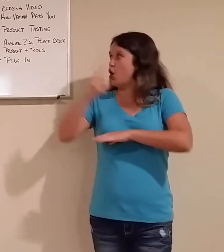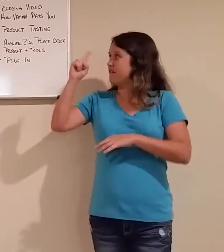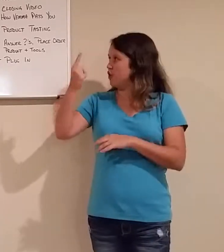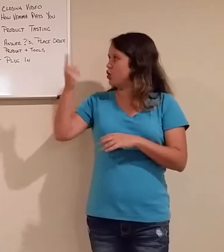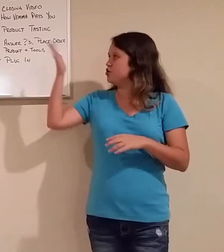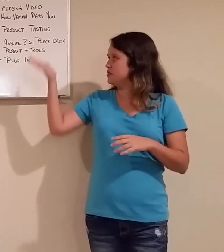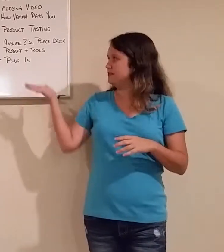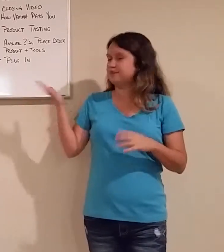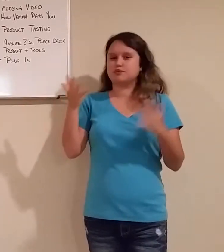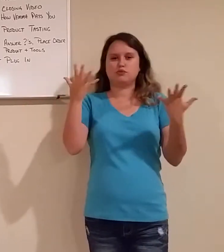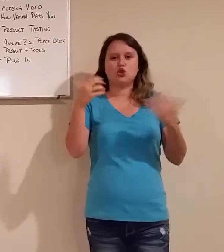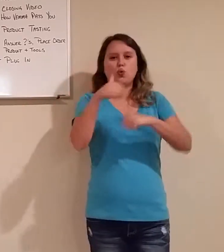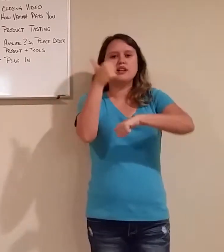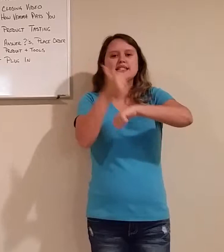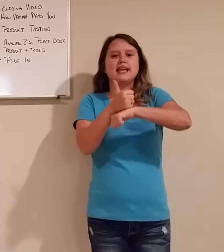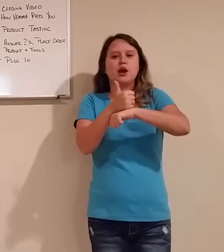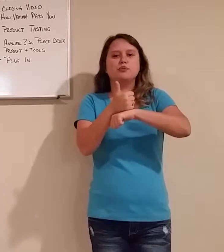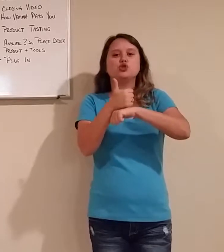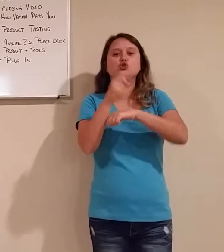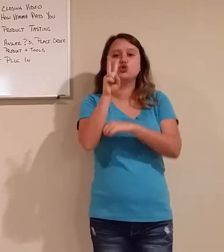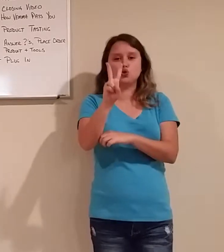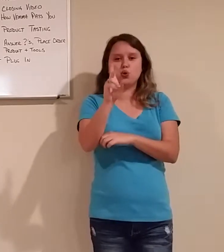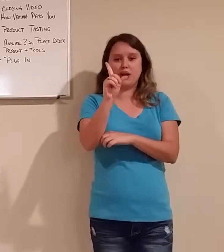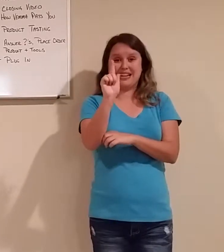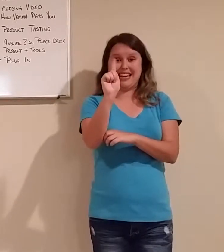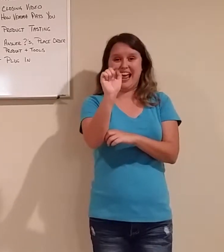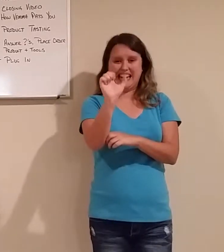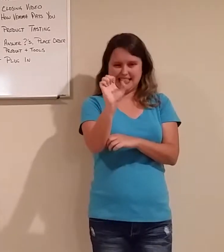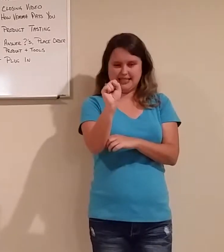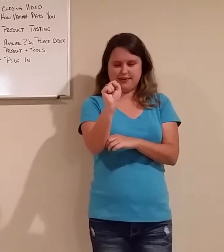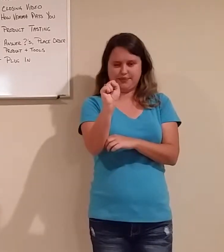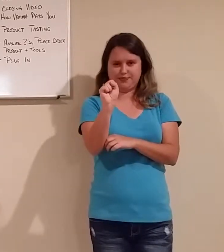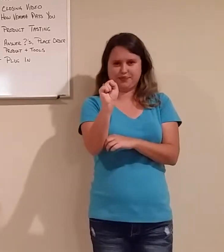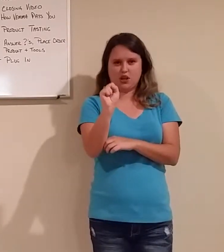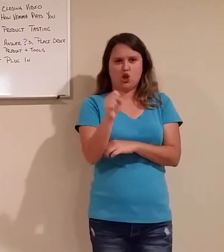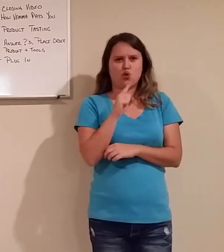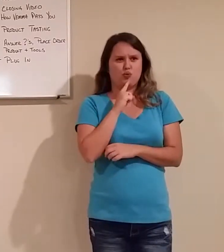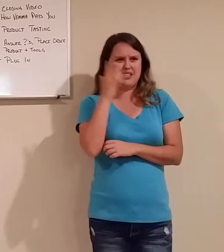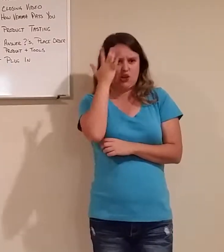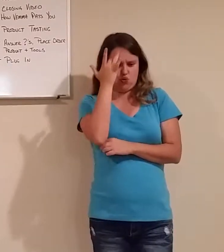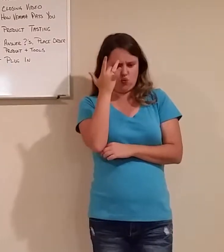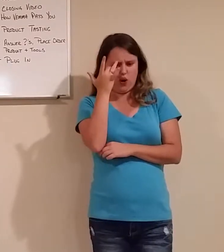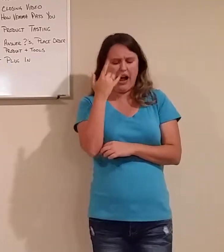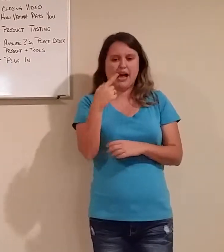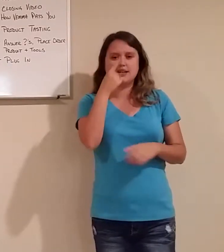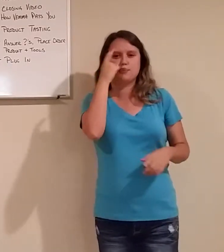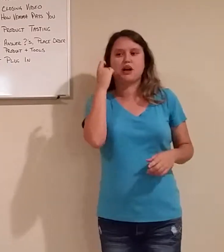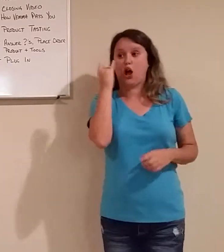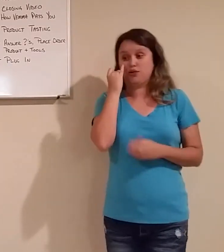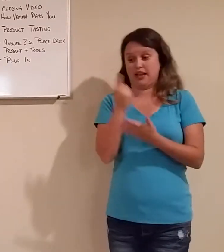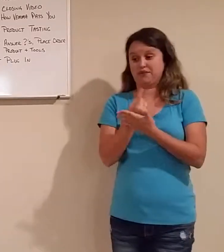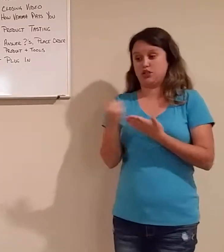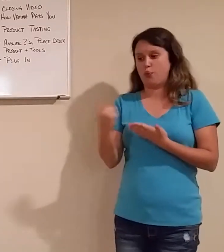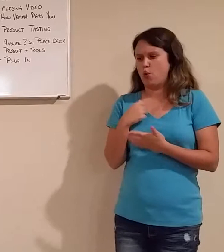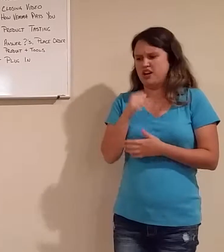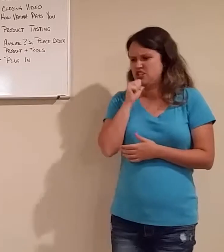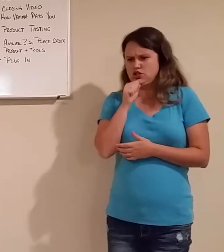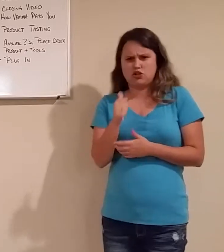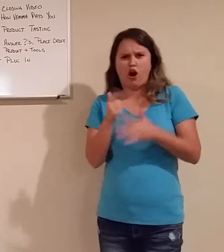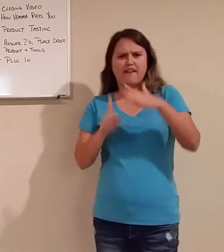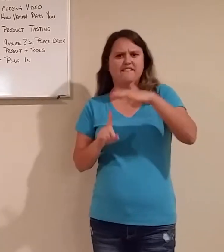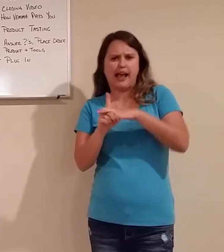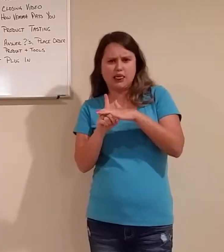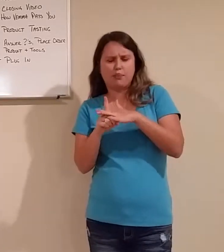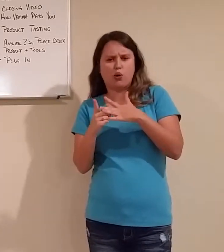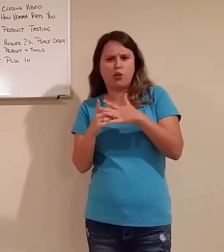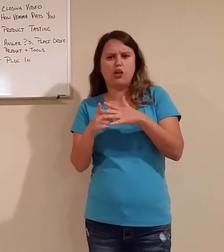set 2 dates. Okay, the reason for this is that if someone is unavailable for our first date, we can